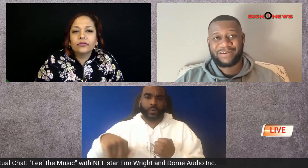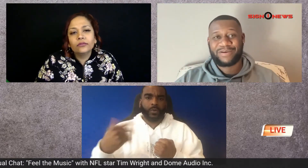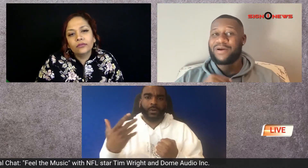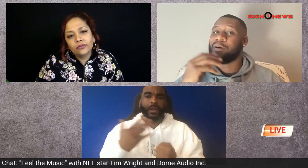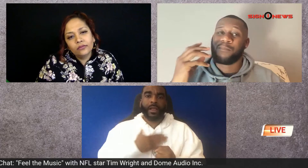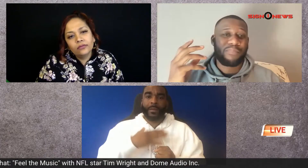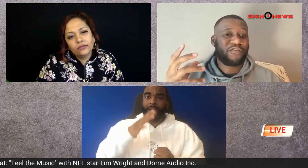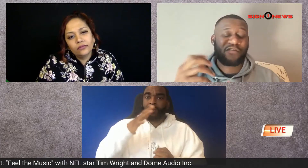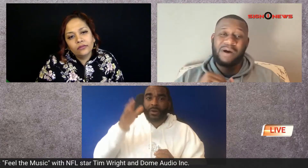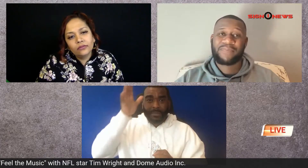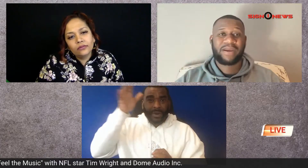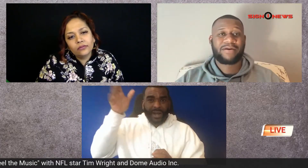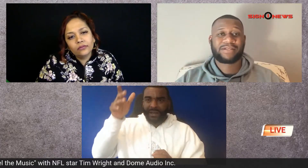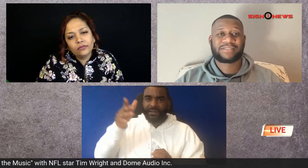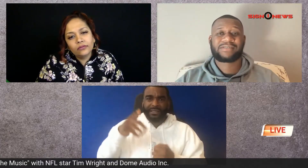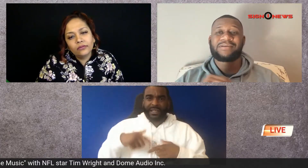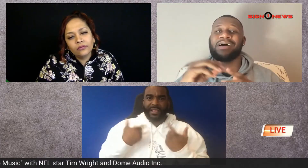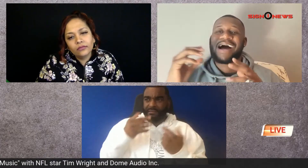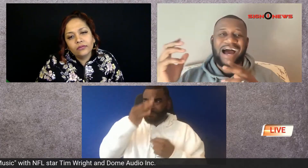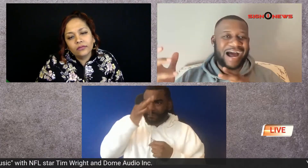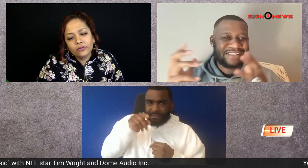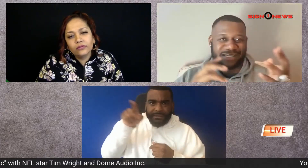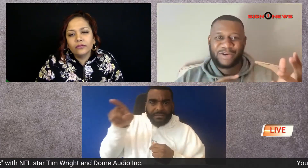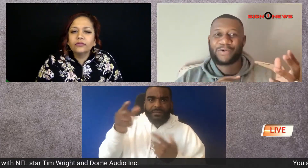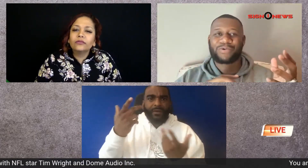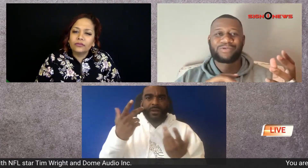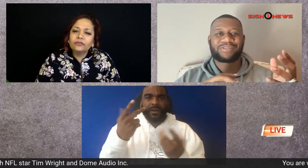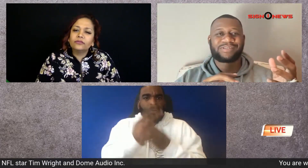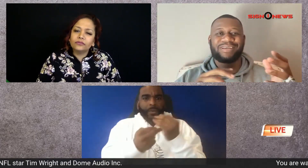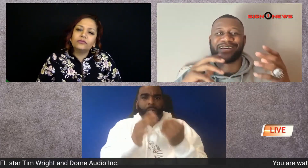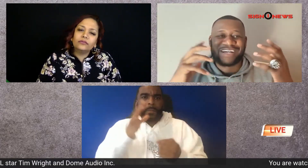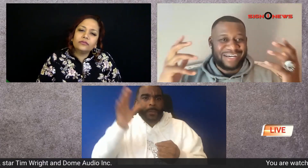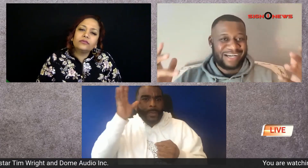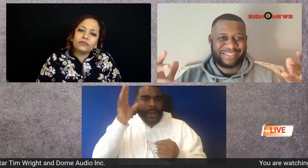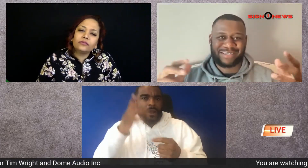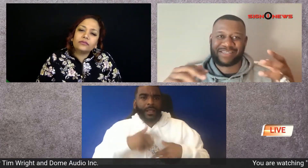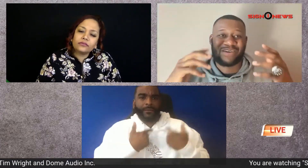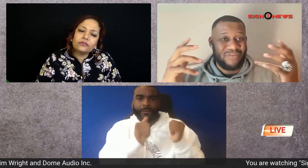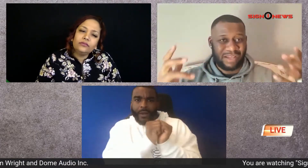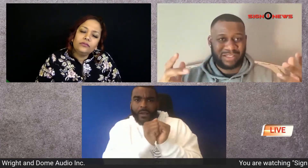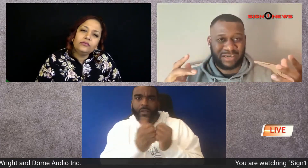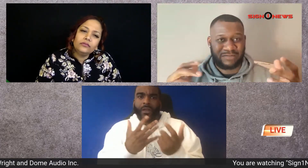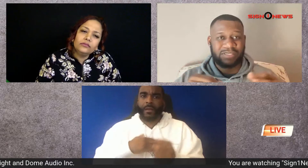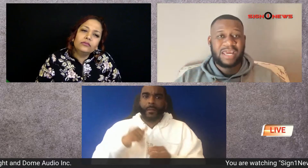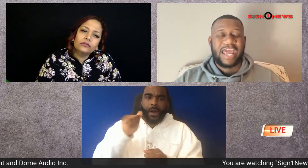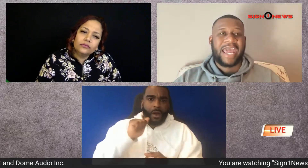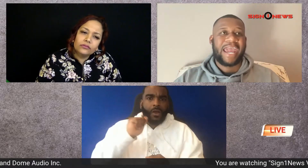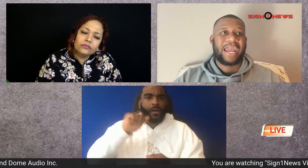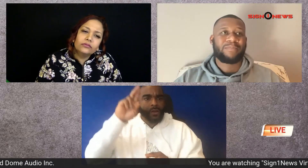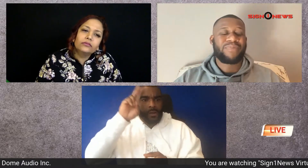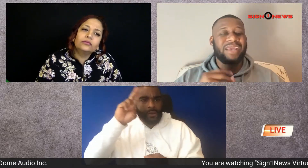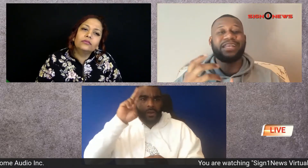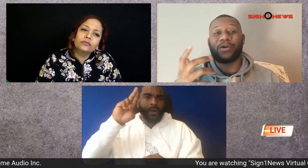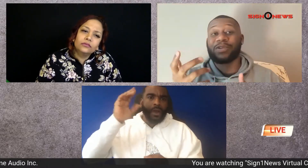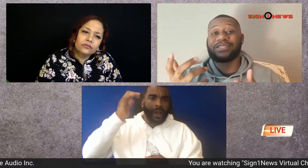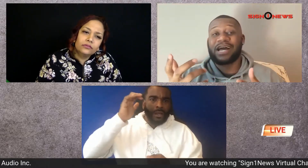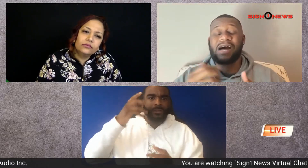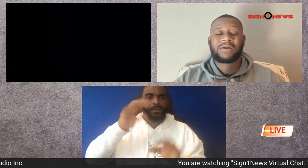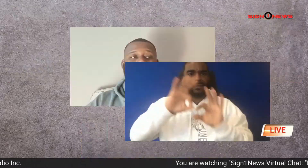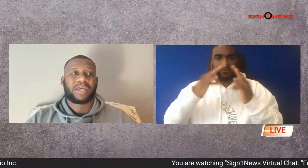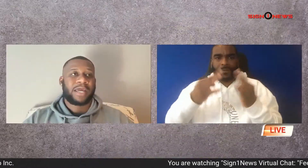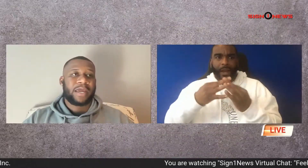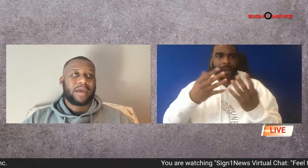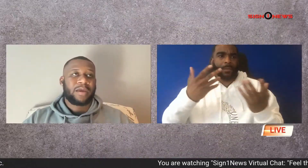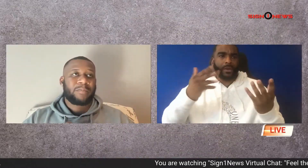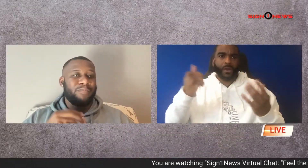each other, both of my parents, aunts and uncles, cousins and relatives, and being the only